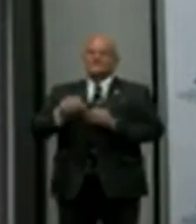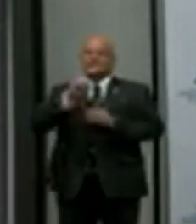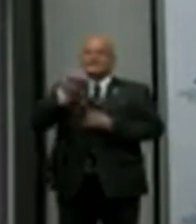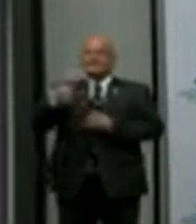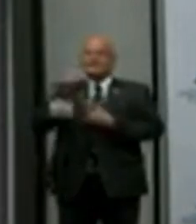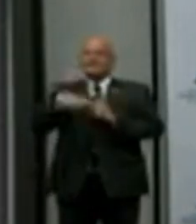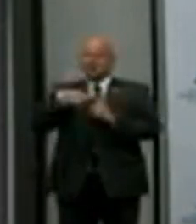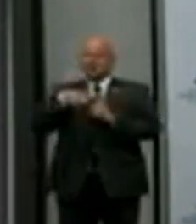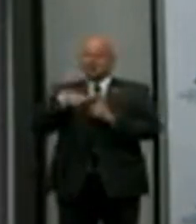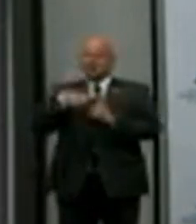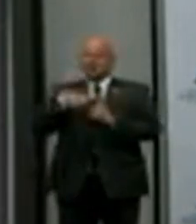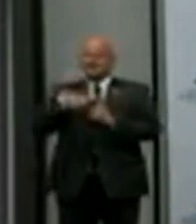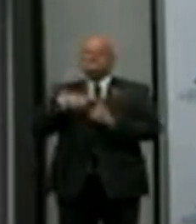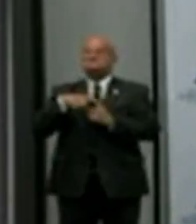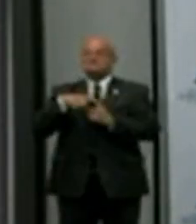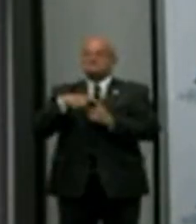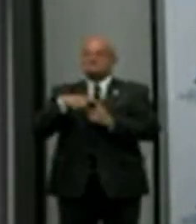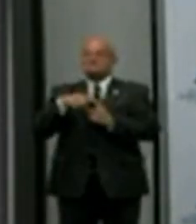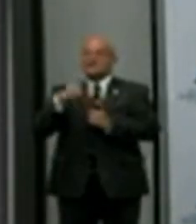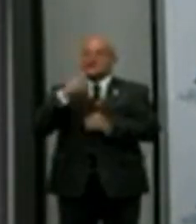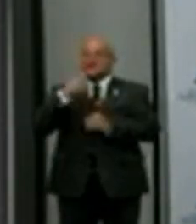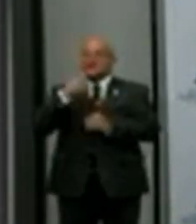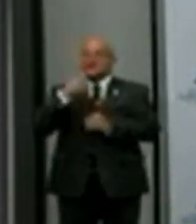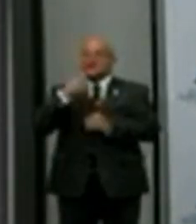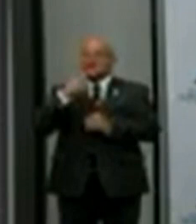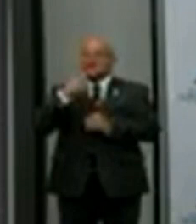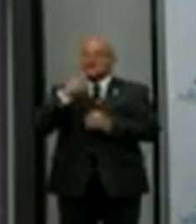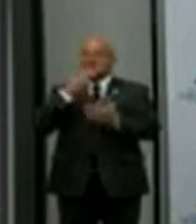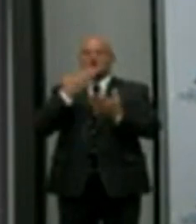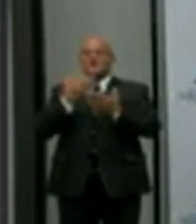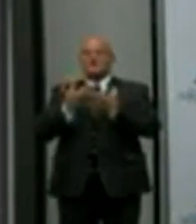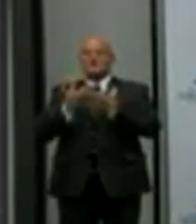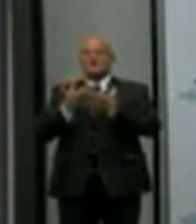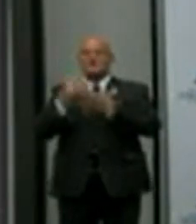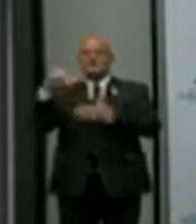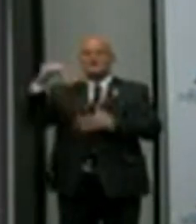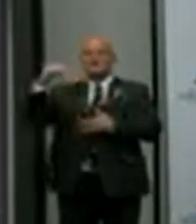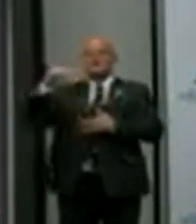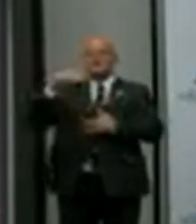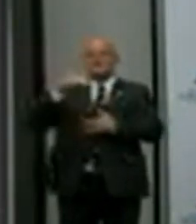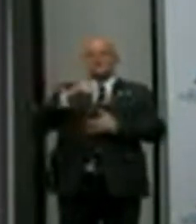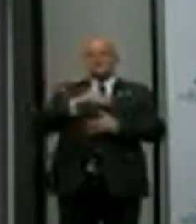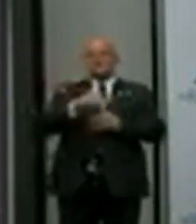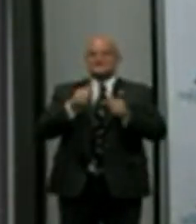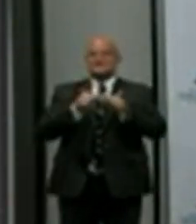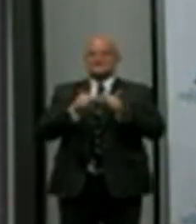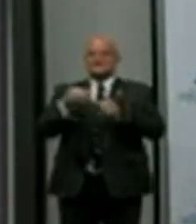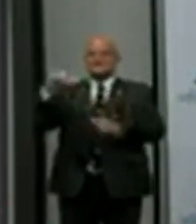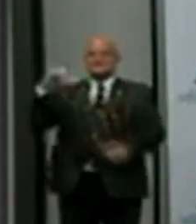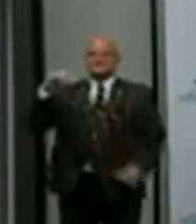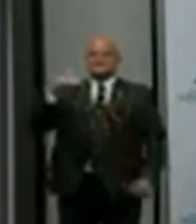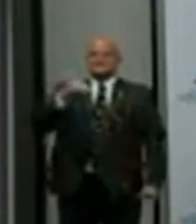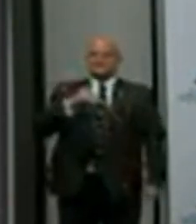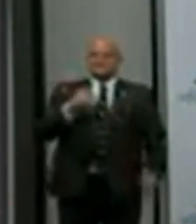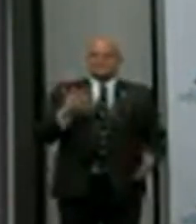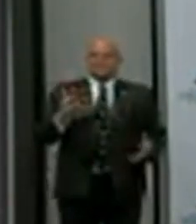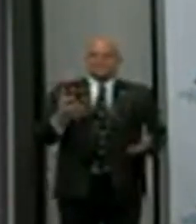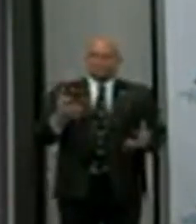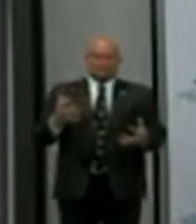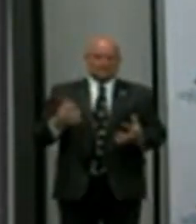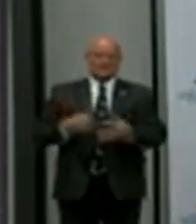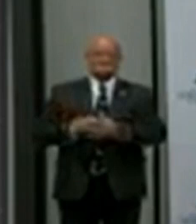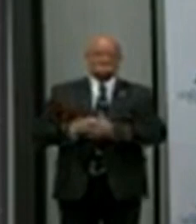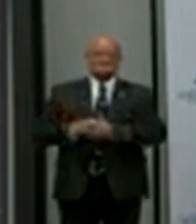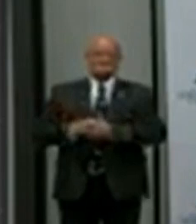positive, we can just say that it's on a good course downward. We want to be able to keep that trend. Those last